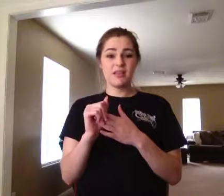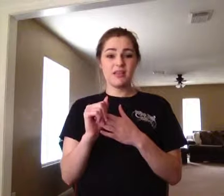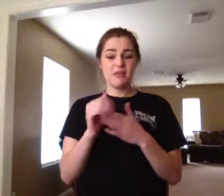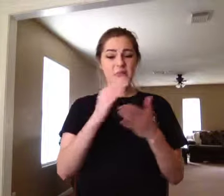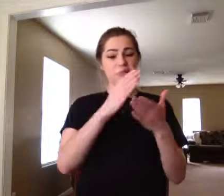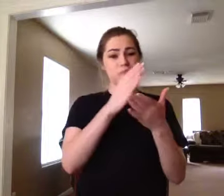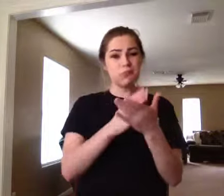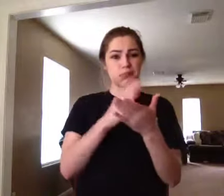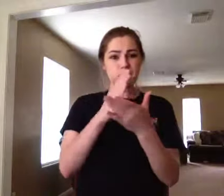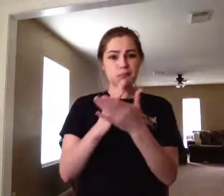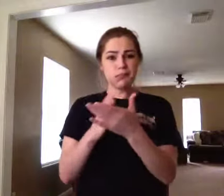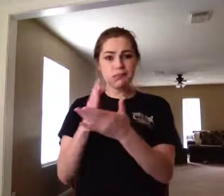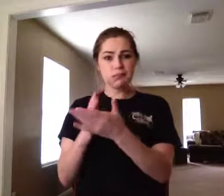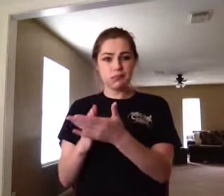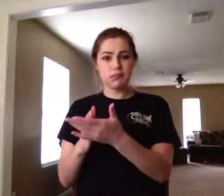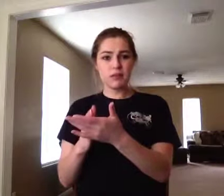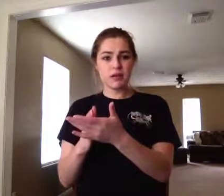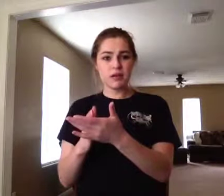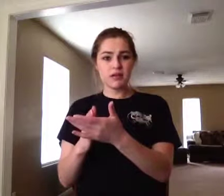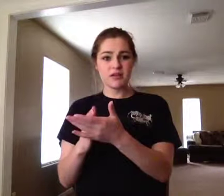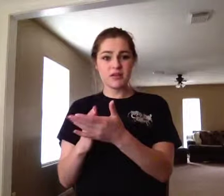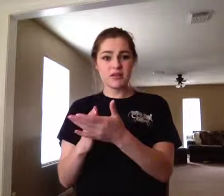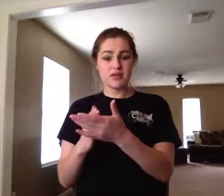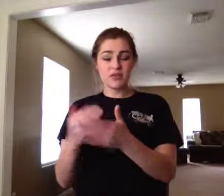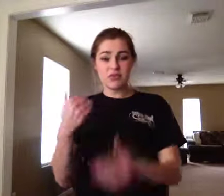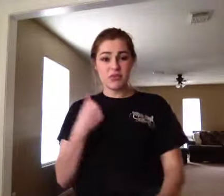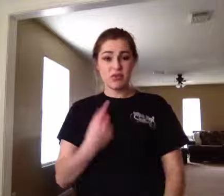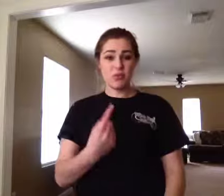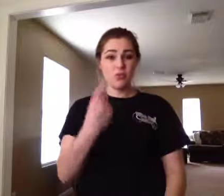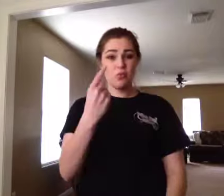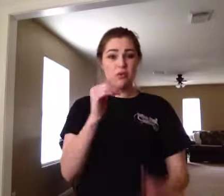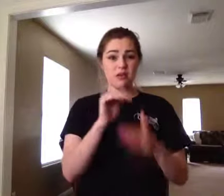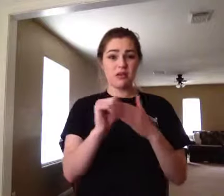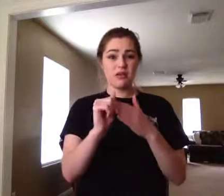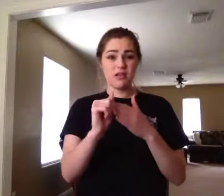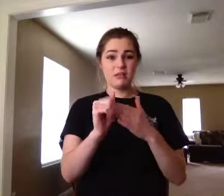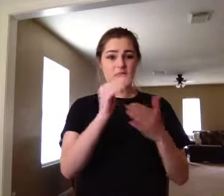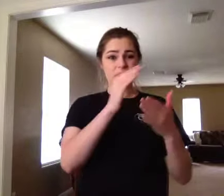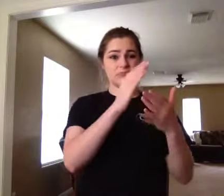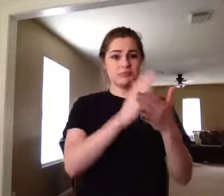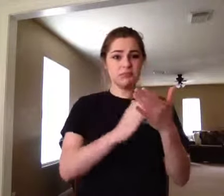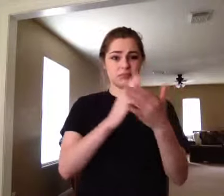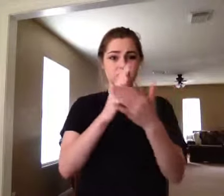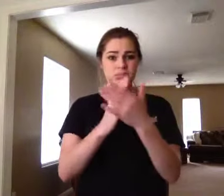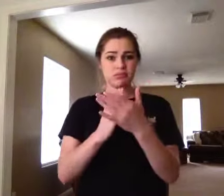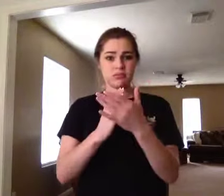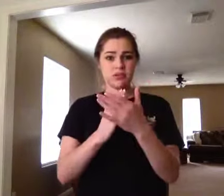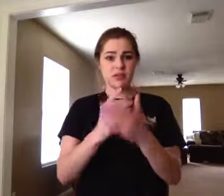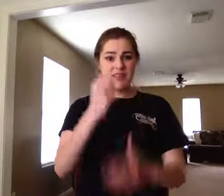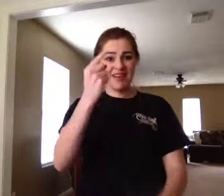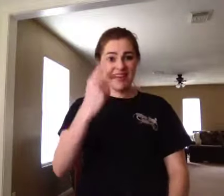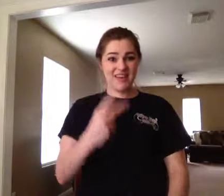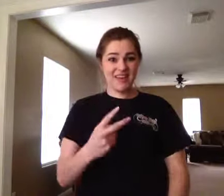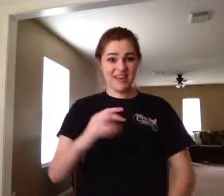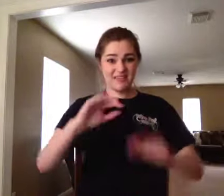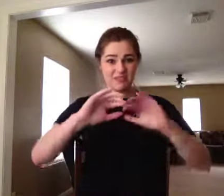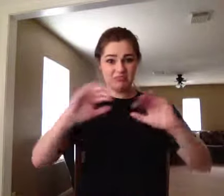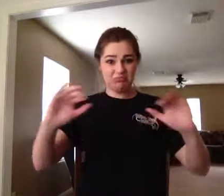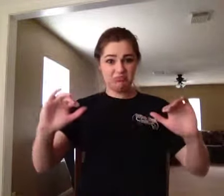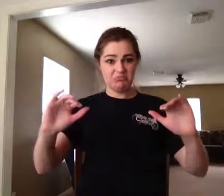Or 5 cents, a penny, a dime. We have different values that are actually smaller than 1 unit.